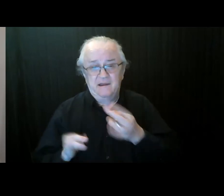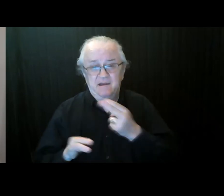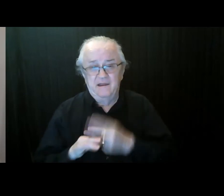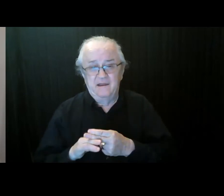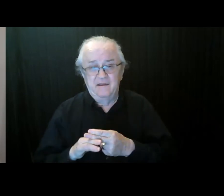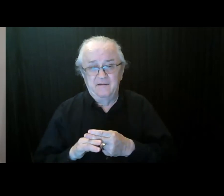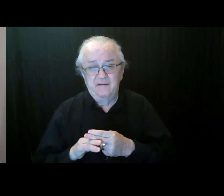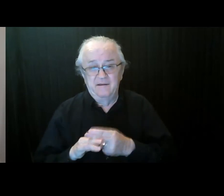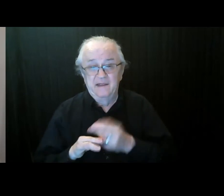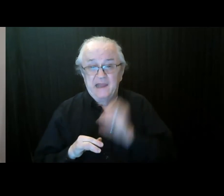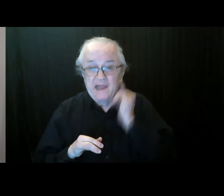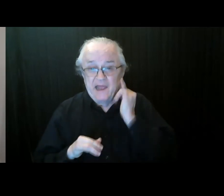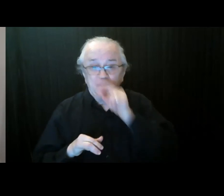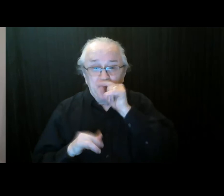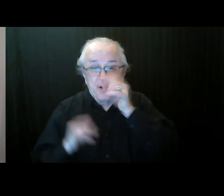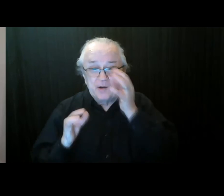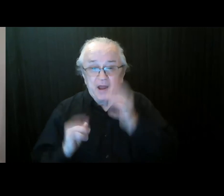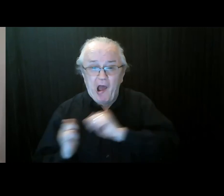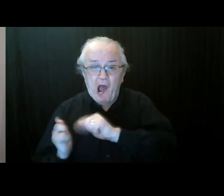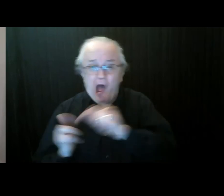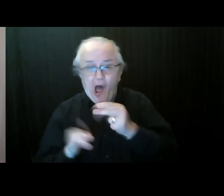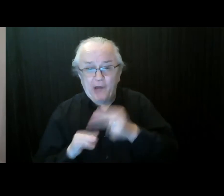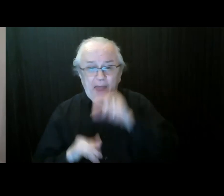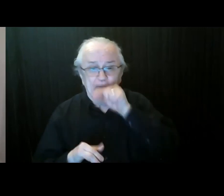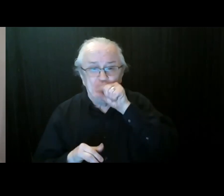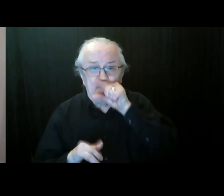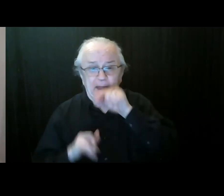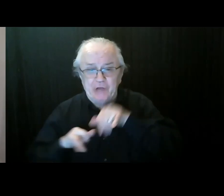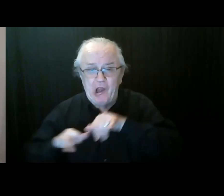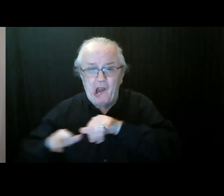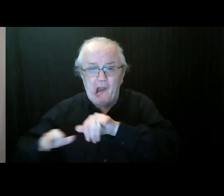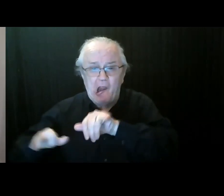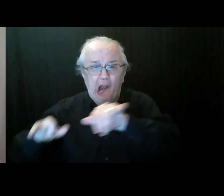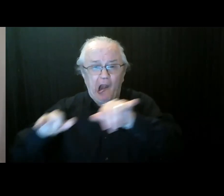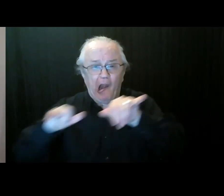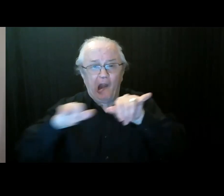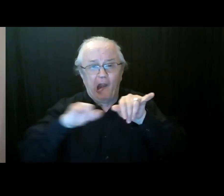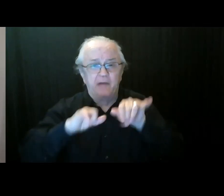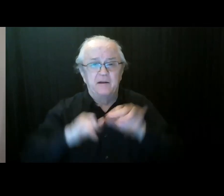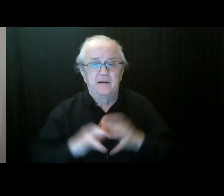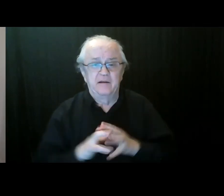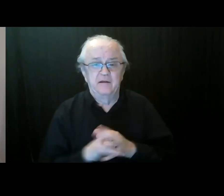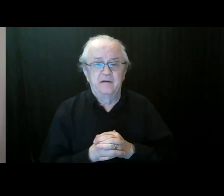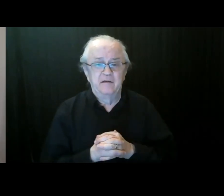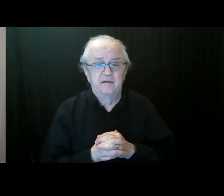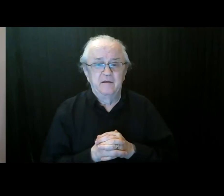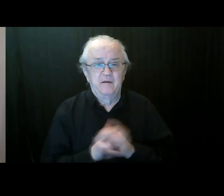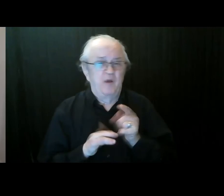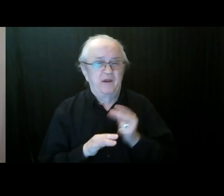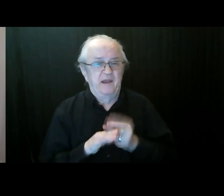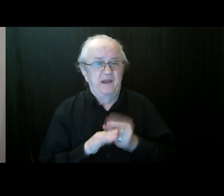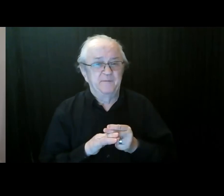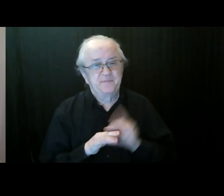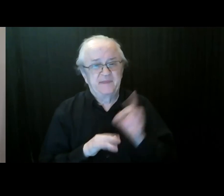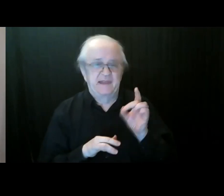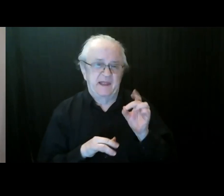named Peep. Well, what would you name him?" "I don't know. How about Dickie Bird?" "Dickie Bird? Dickie Bird is a